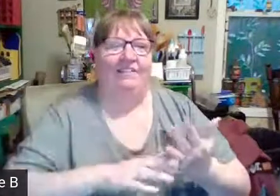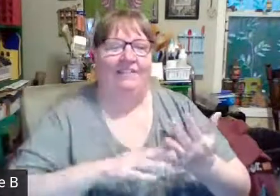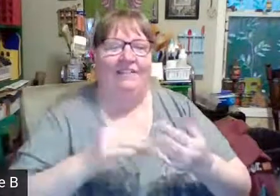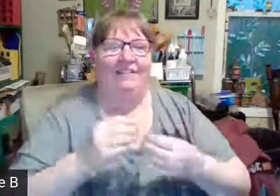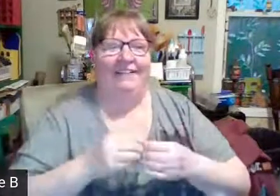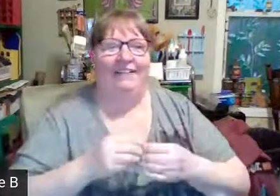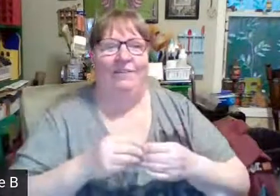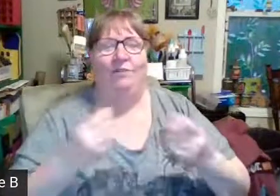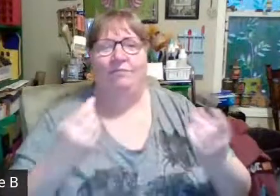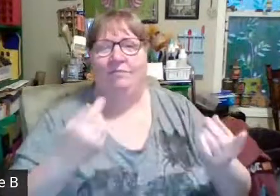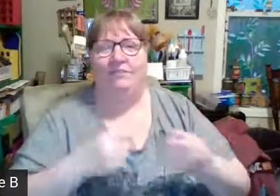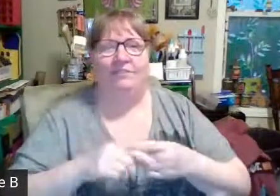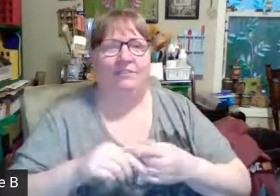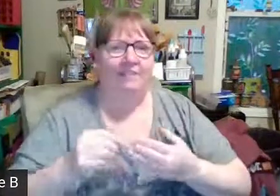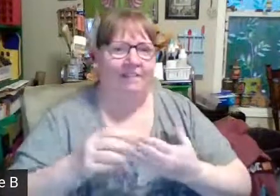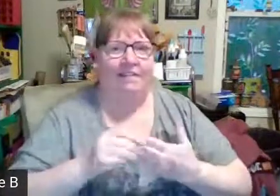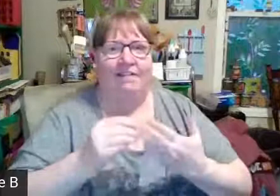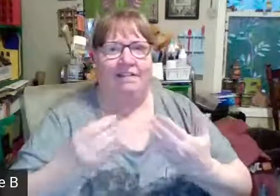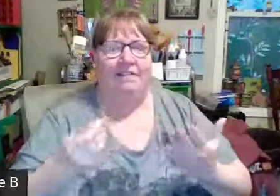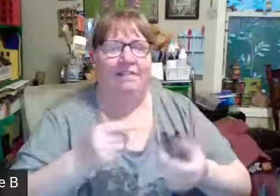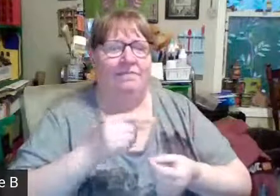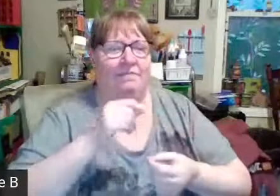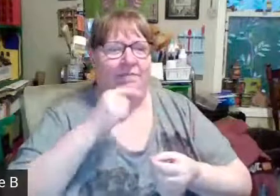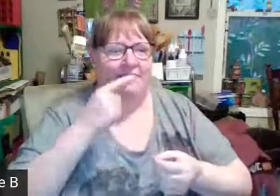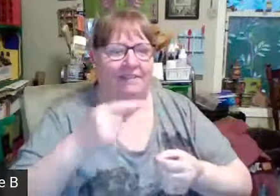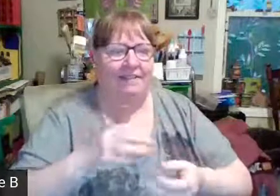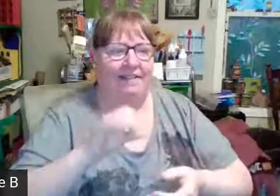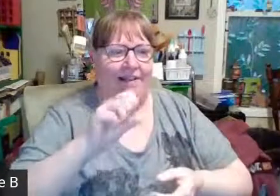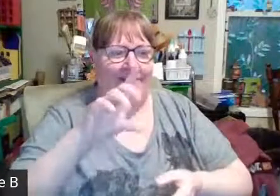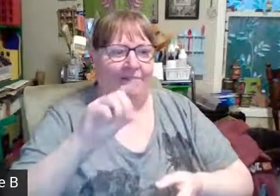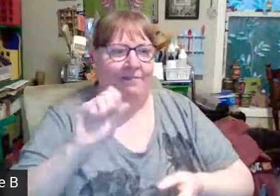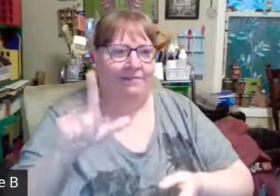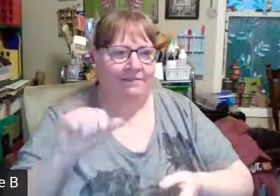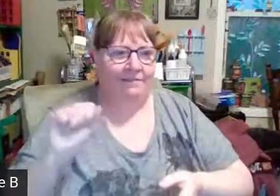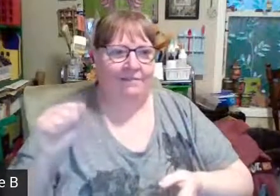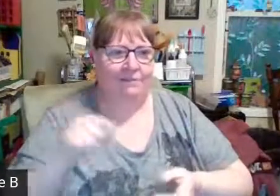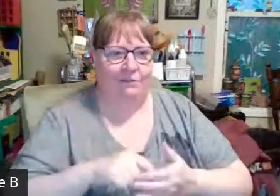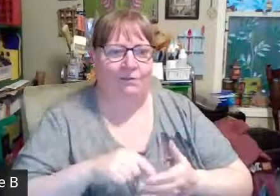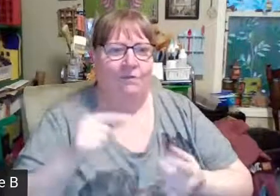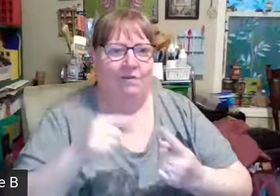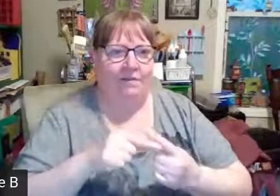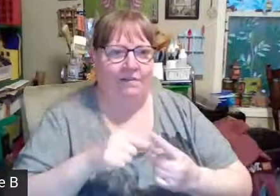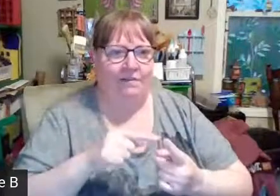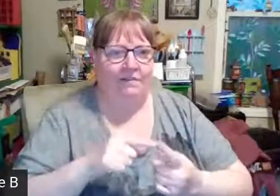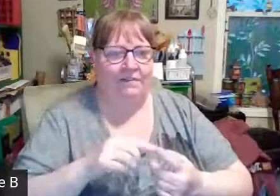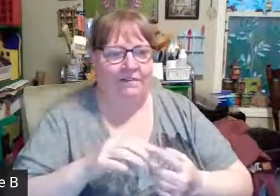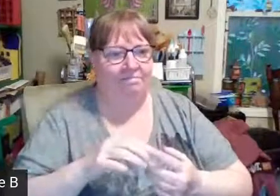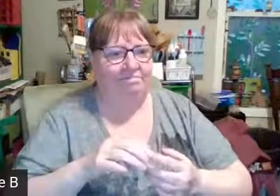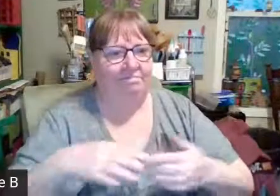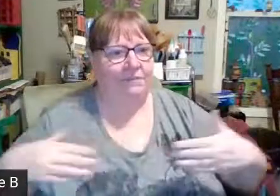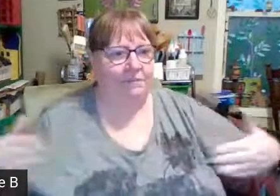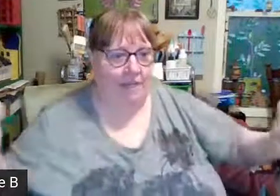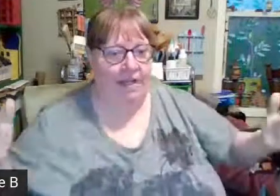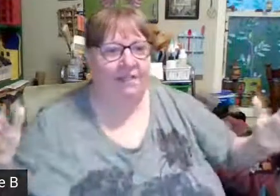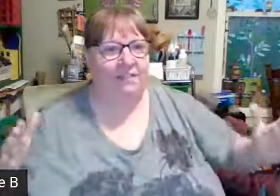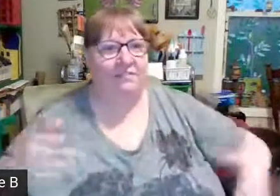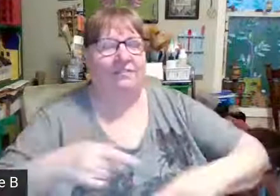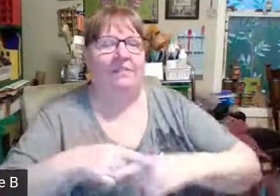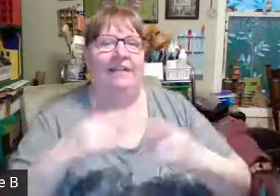in some angels with the artists making those kits publicly so they can feel more comfortable sharing them in groups. Yeah, you know?